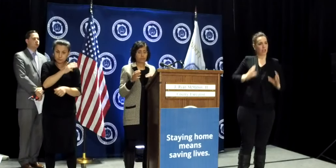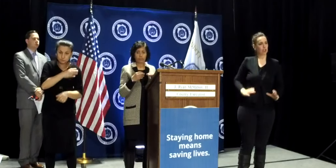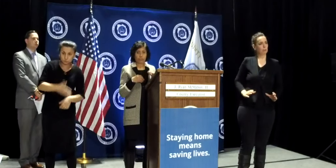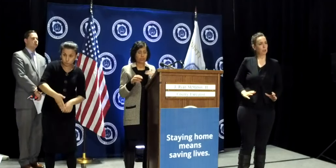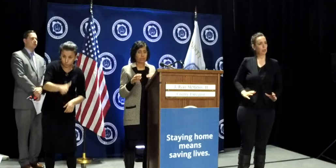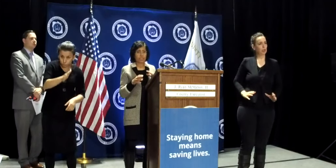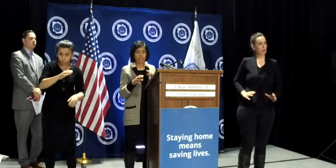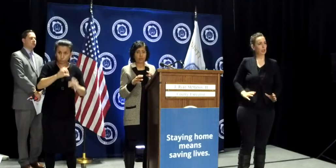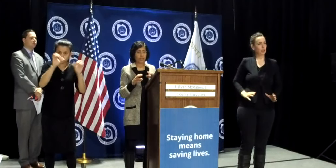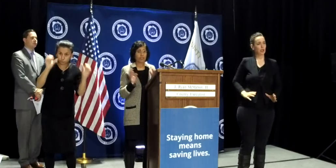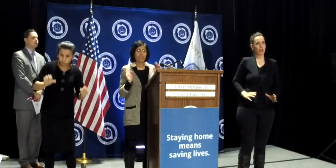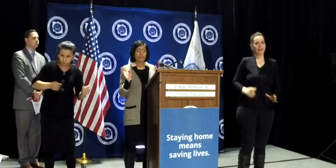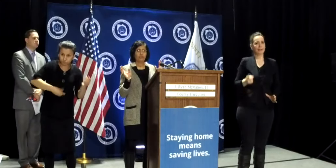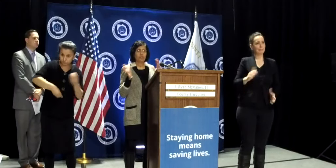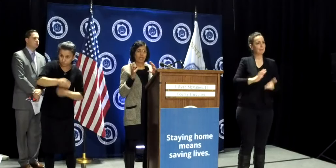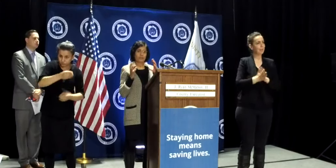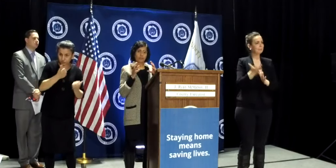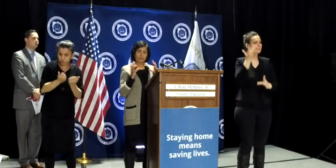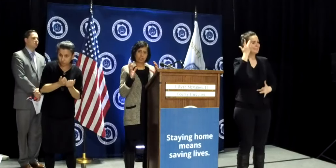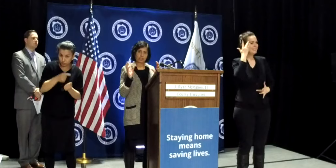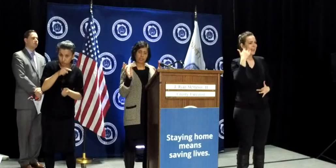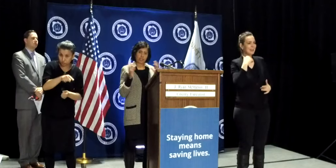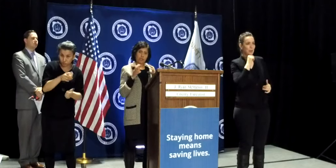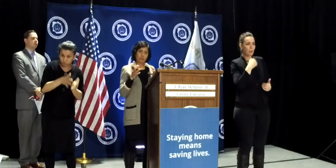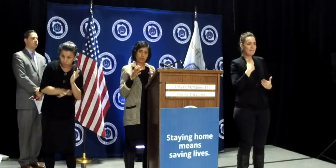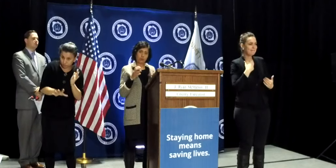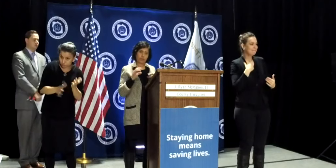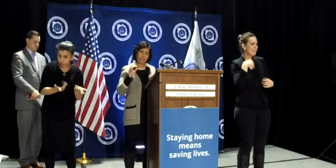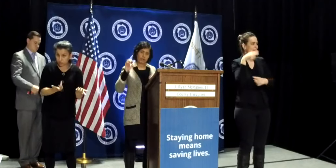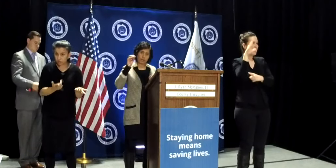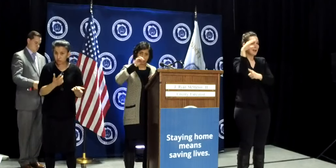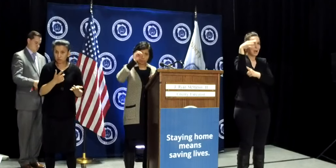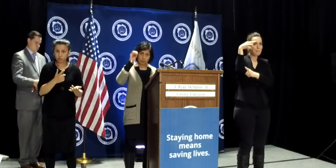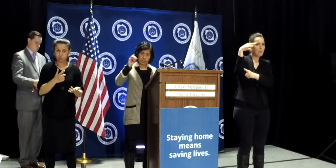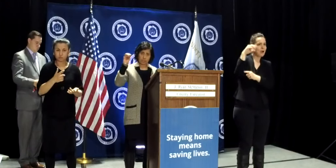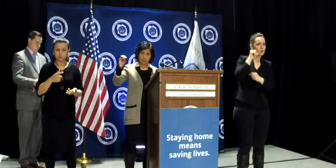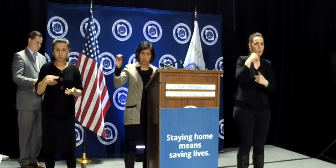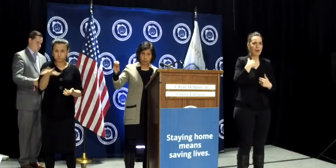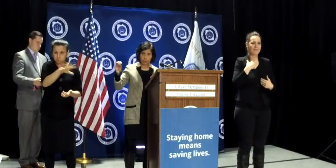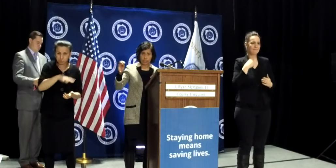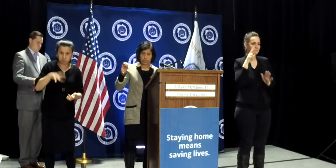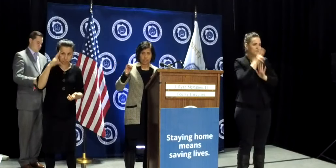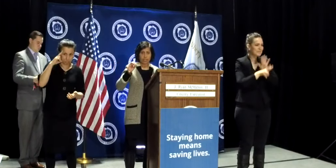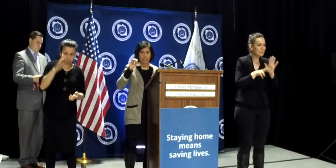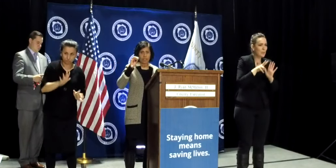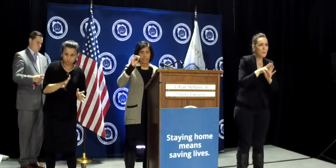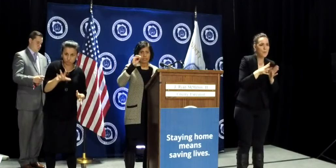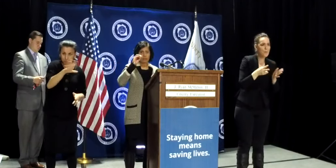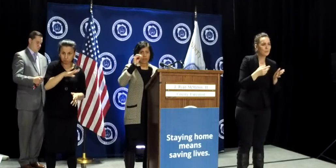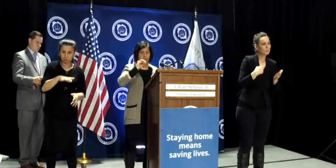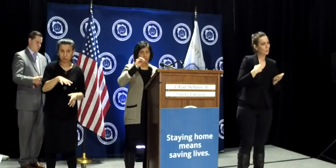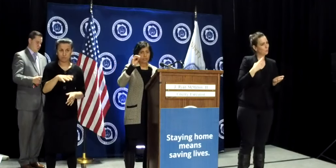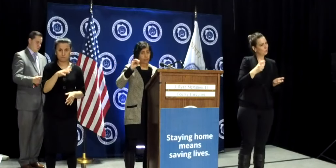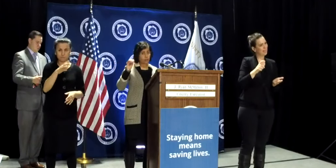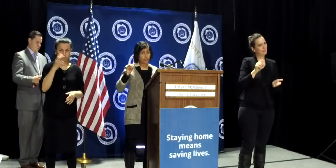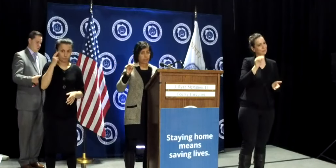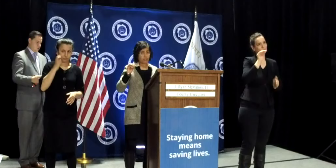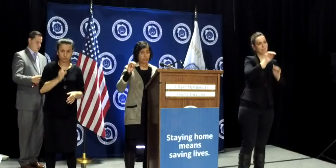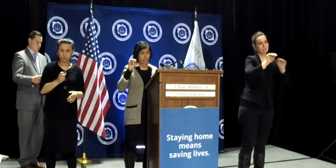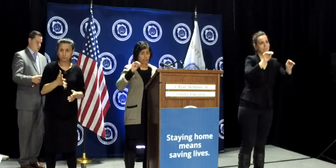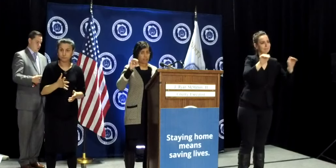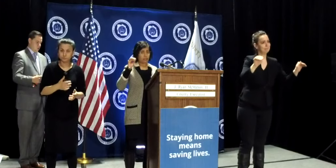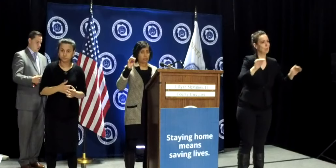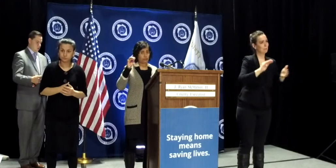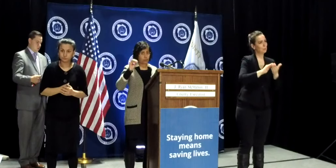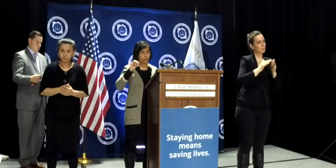the security camera. So a lot of those things they are able to hone down to the particular employees. And by the